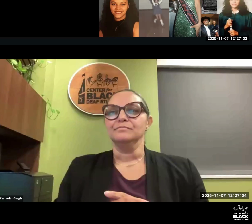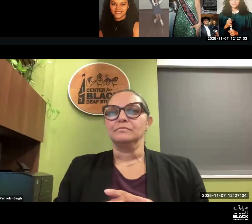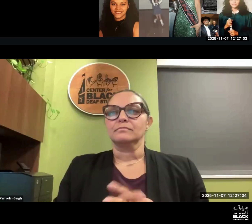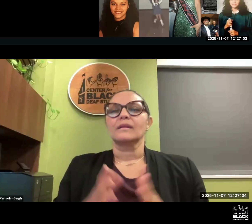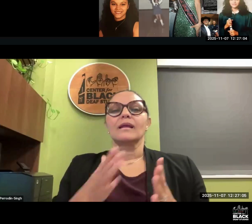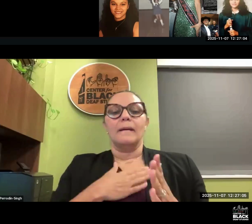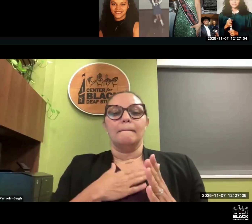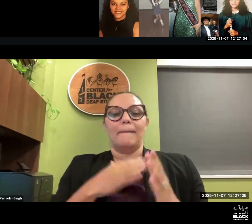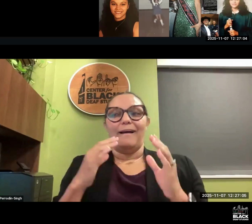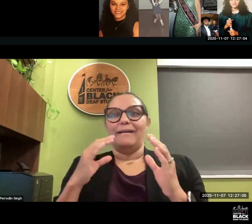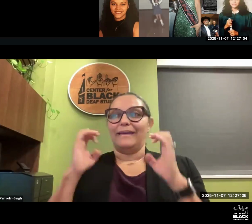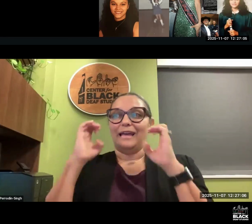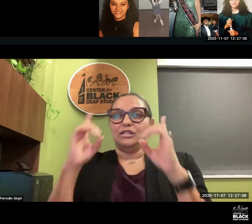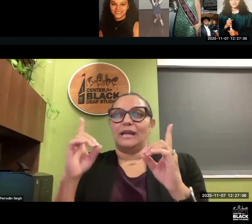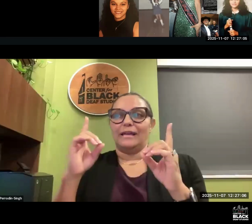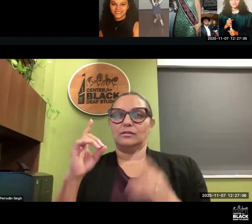of ASL.